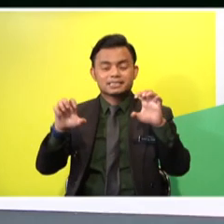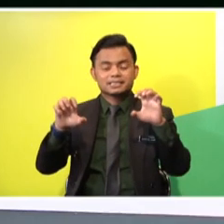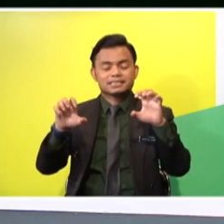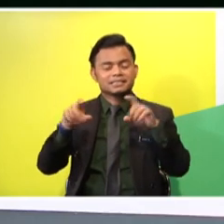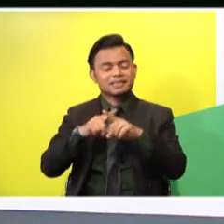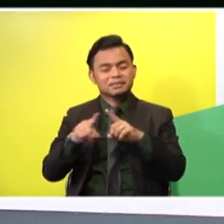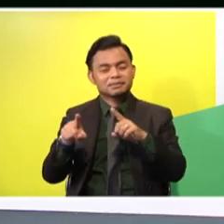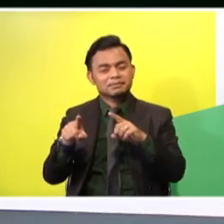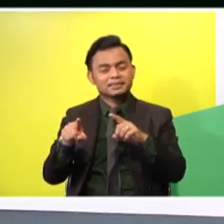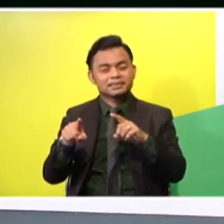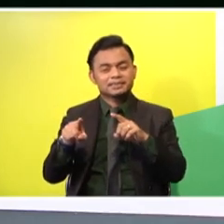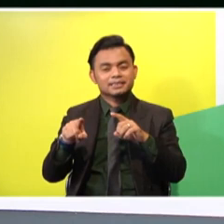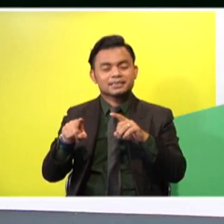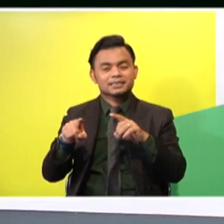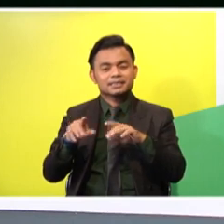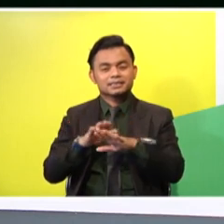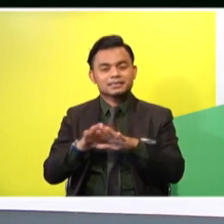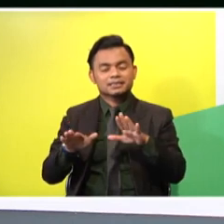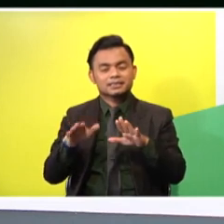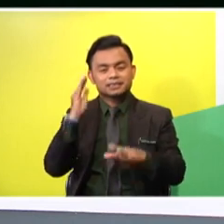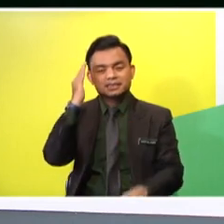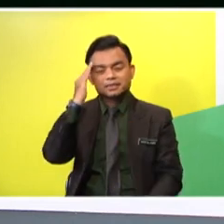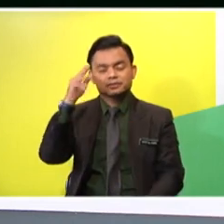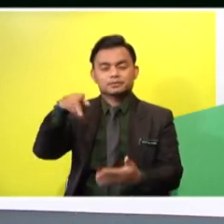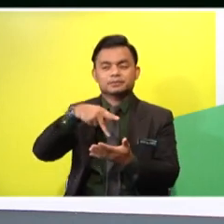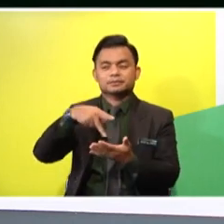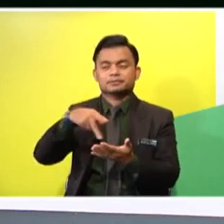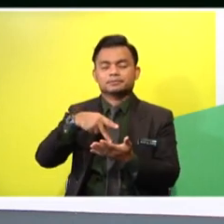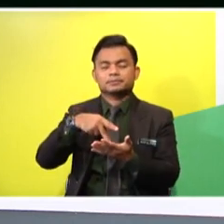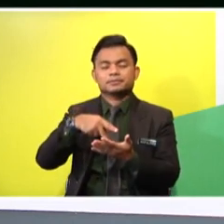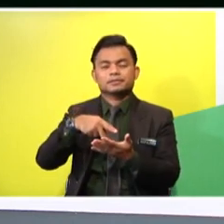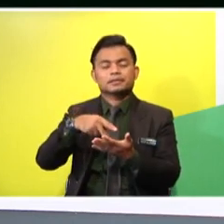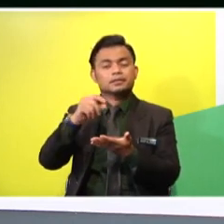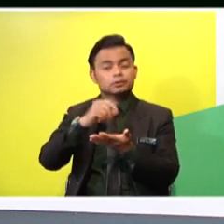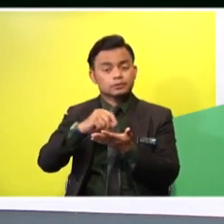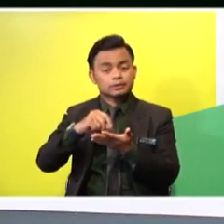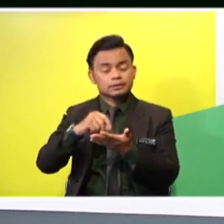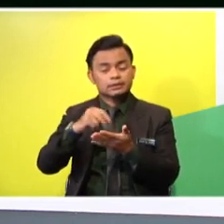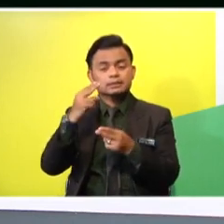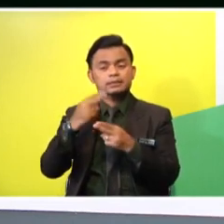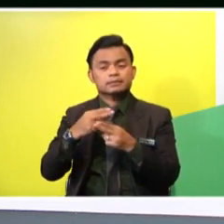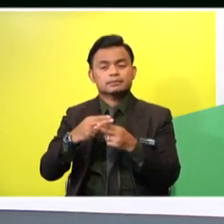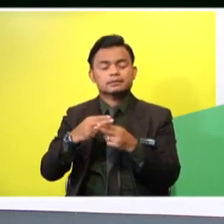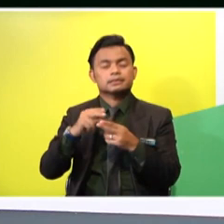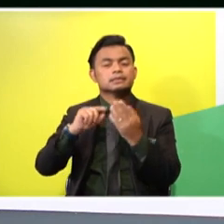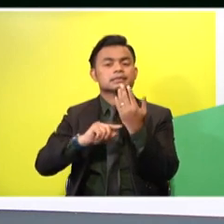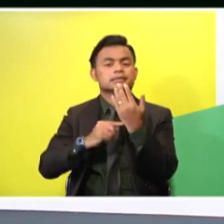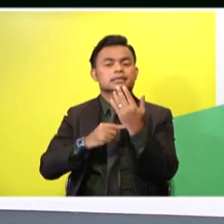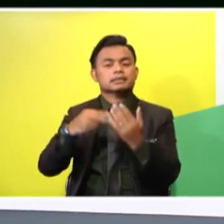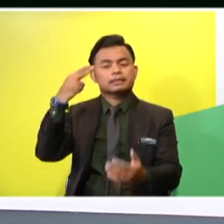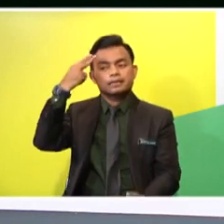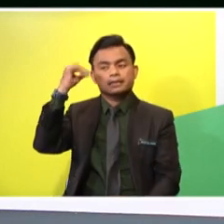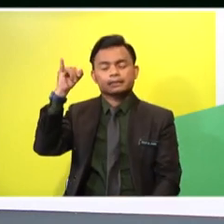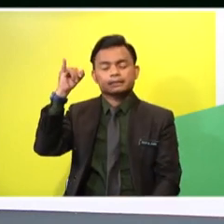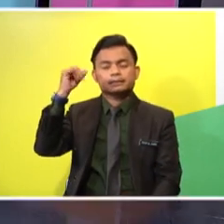if I write an email, should I start with hi? My name is